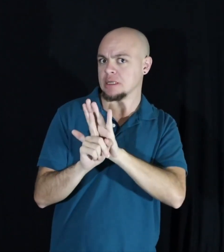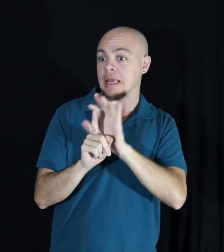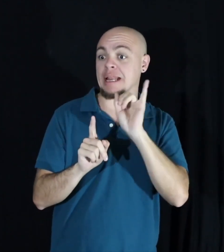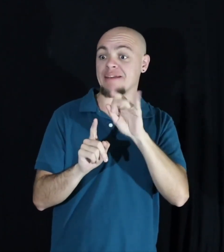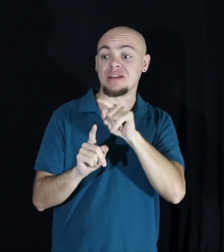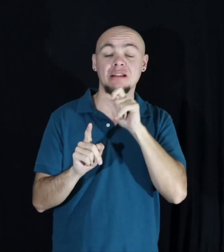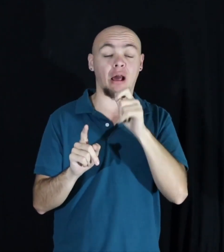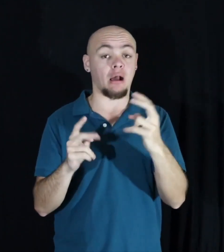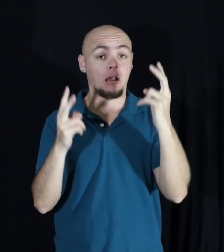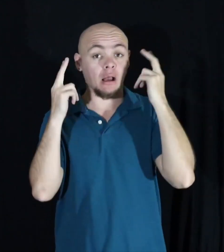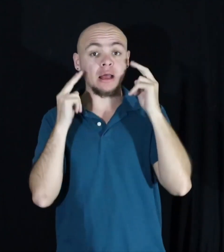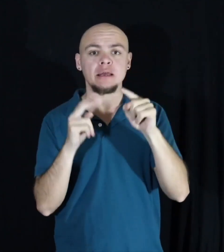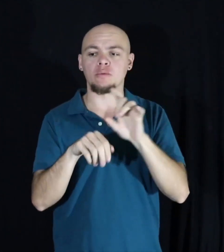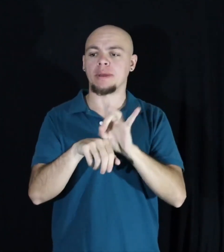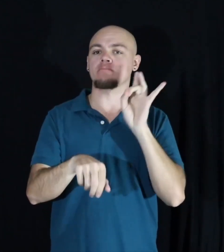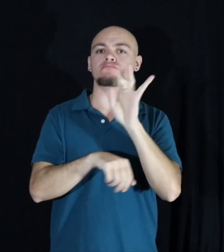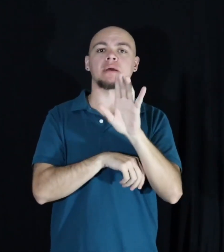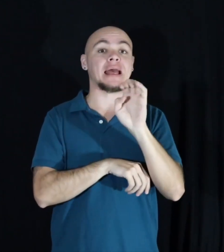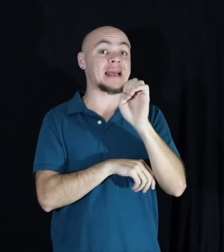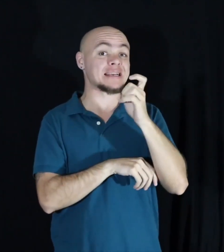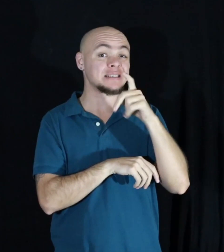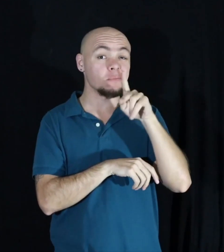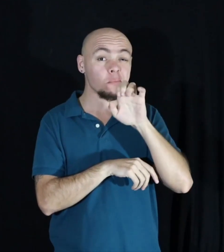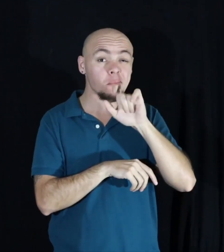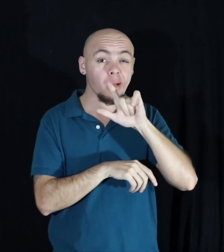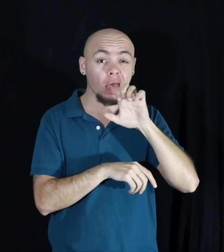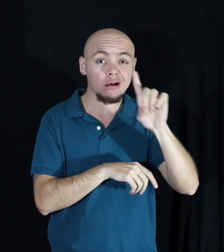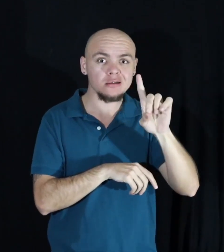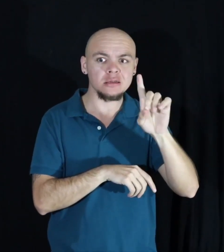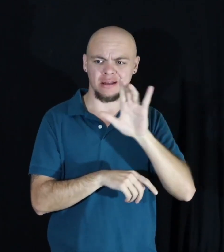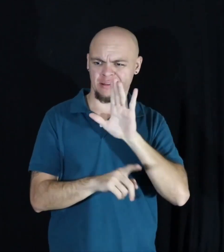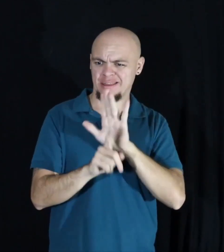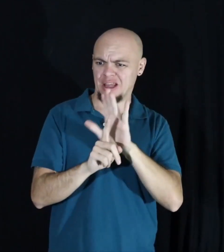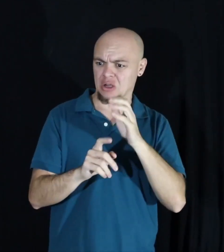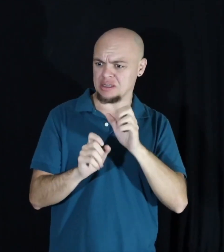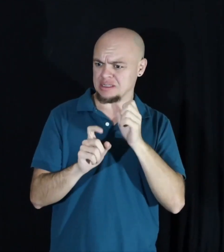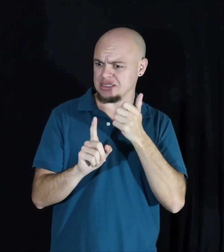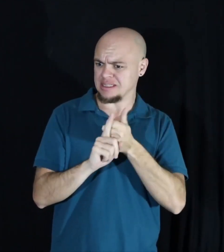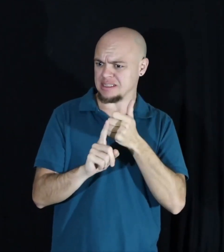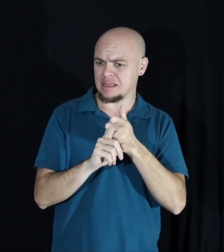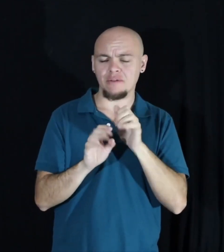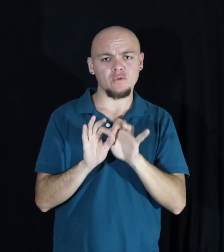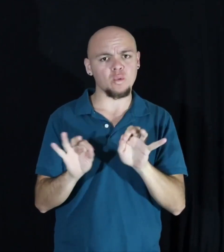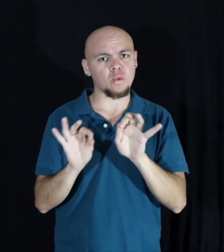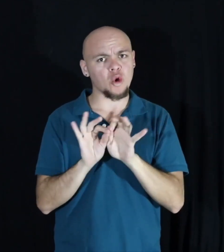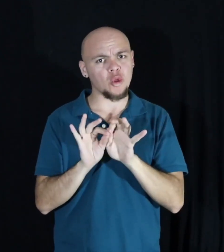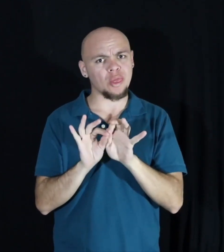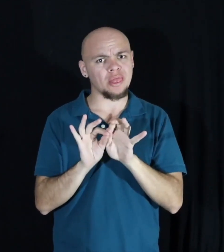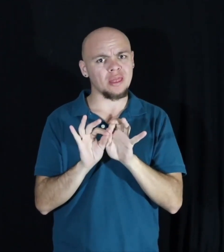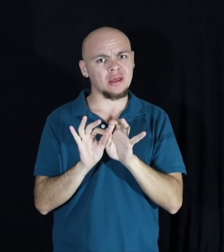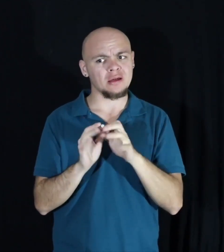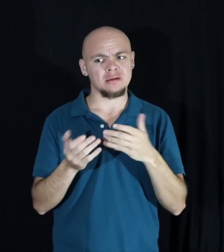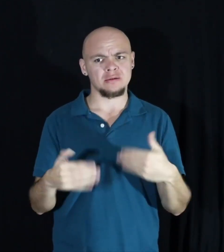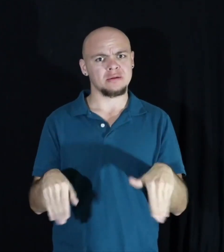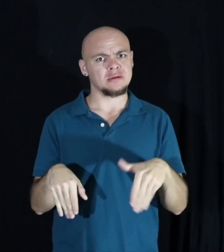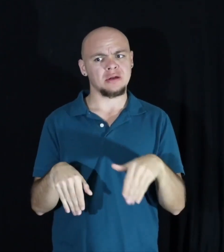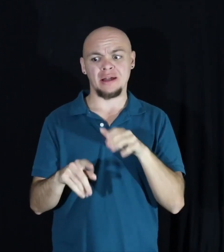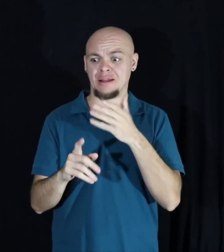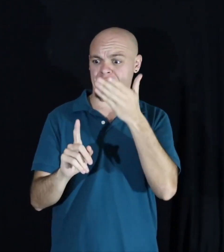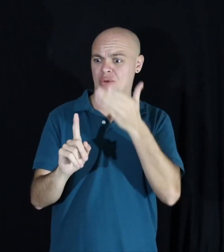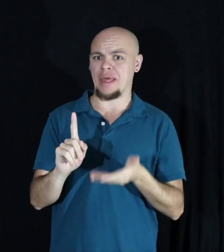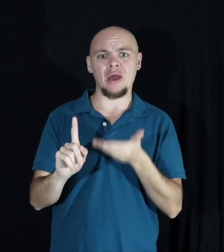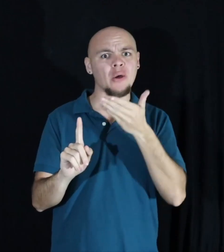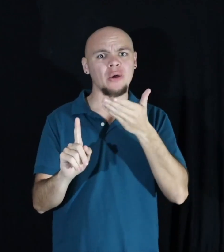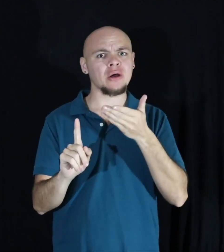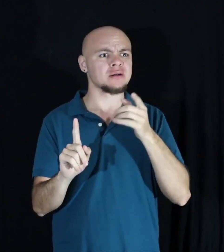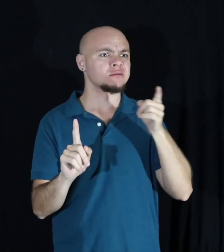expelled. Now imagine what that would do to a child's sense of self-worth. That being the way we are just isn't good enough for school.